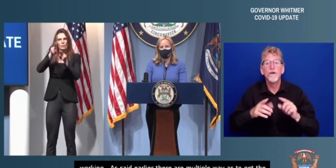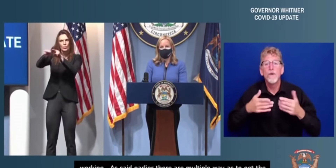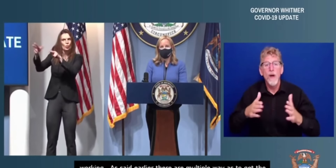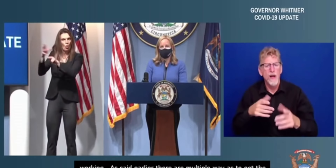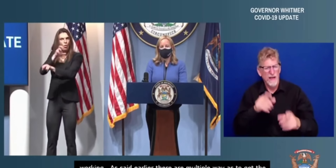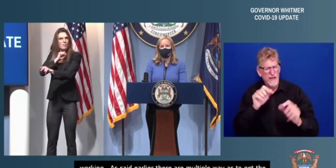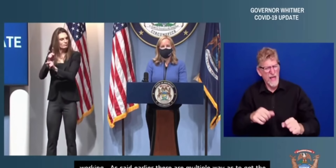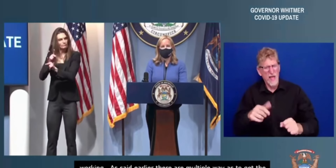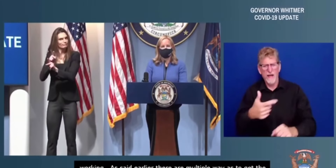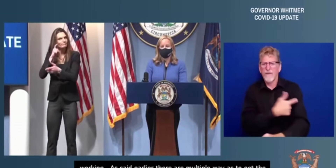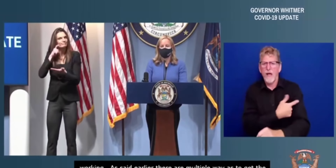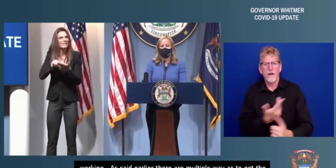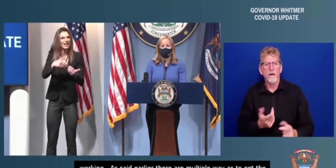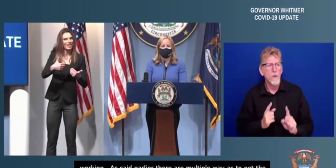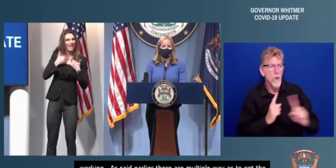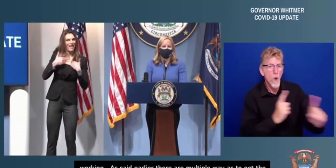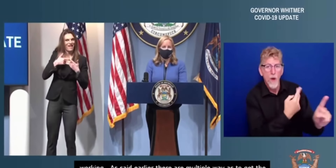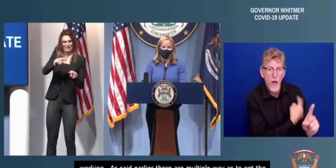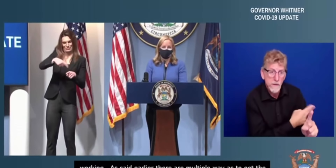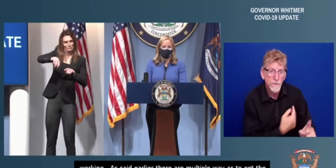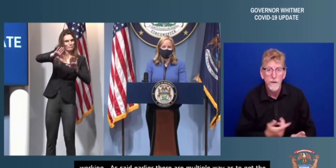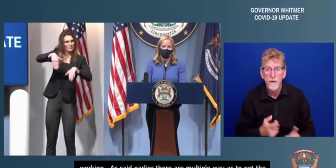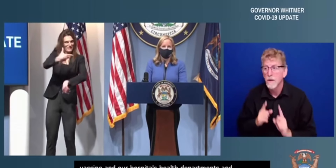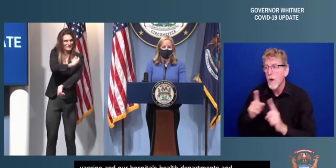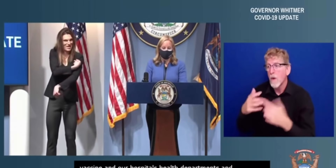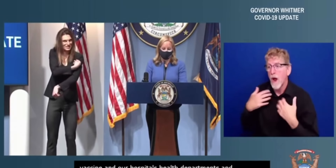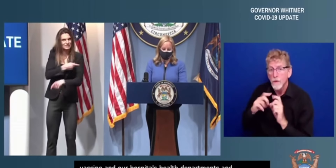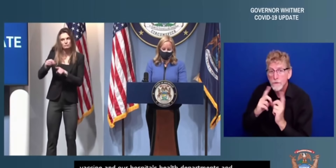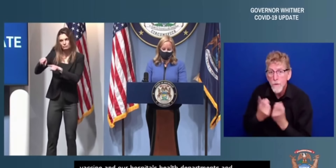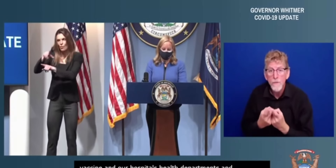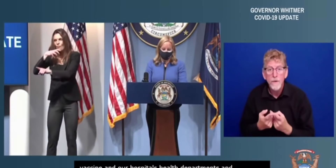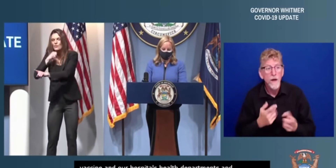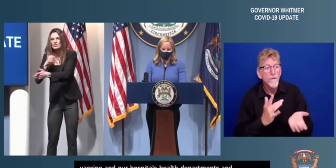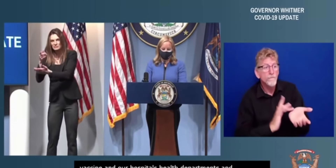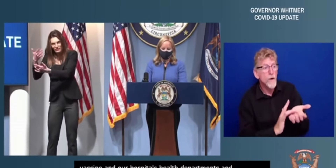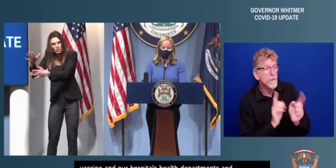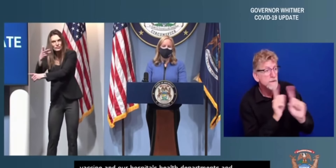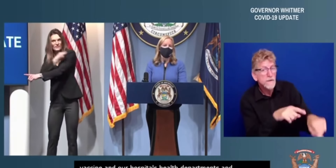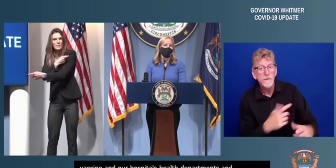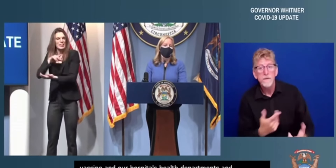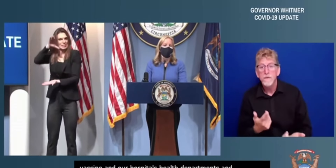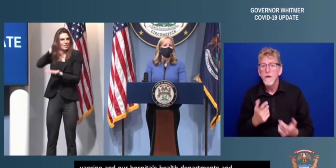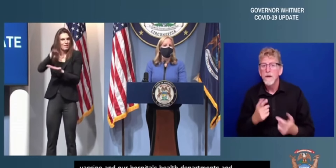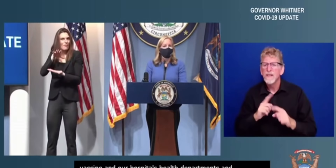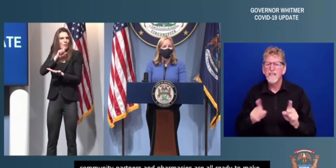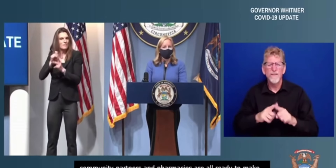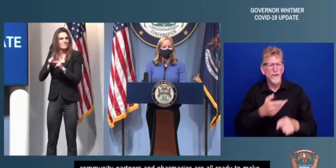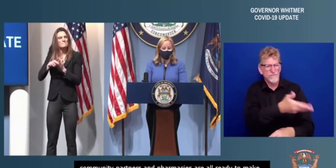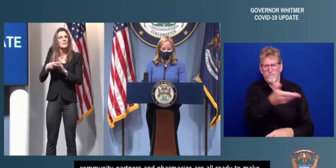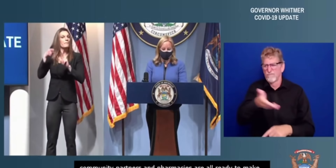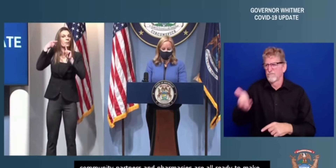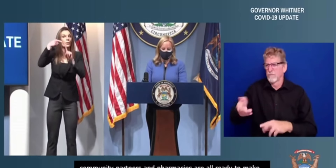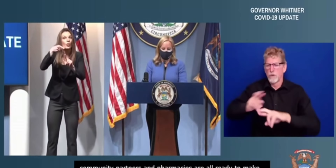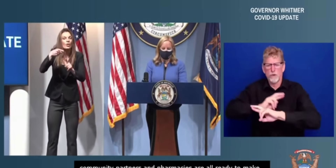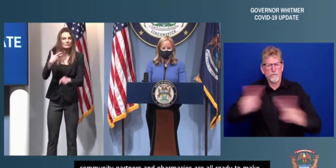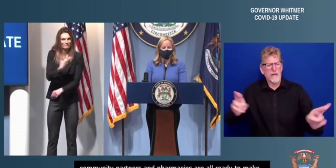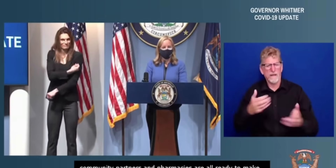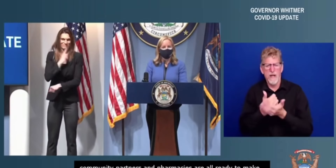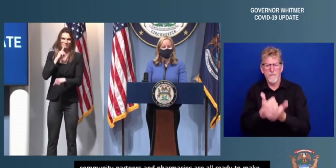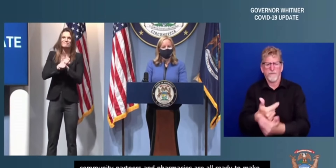community partners, and pharmacies are all ready to make sure that you can get that vaccine. So we need to